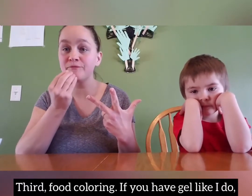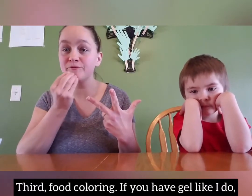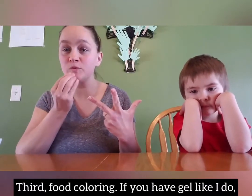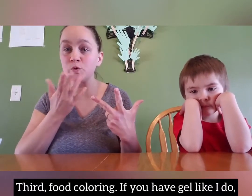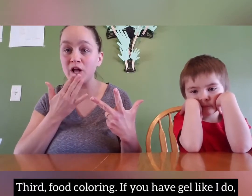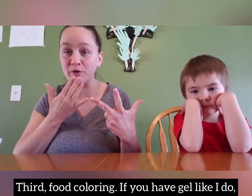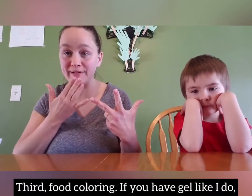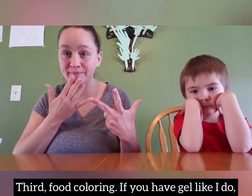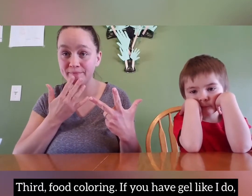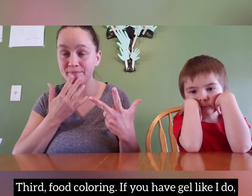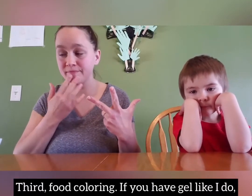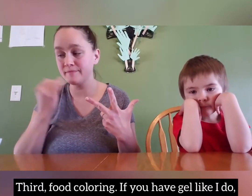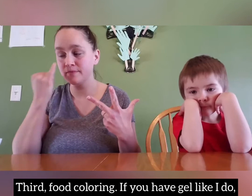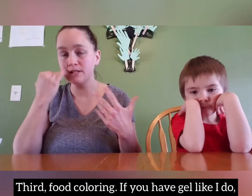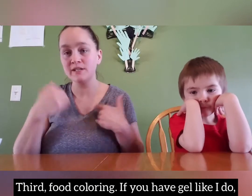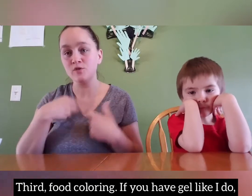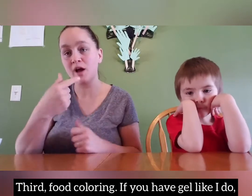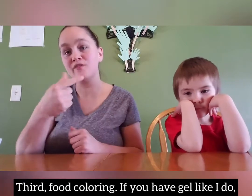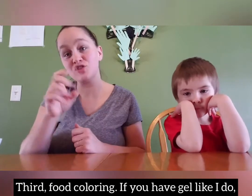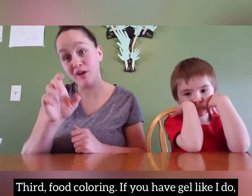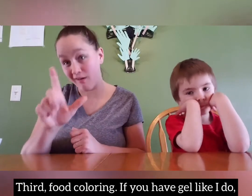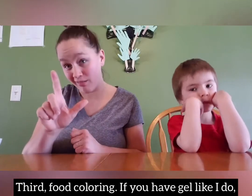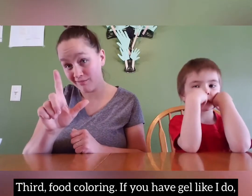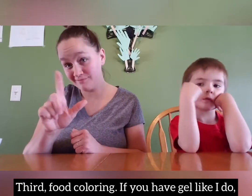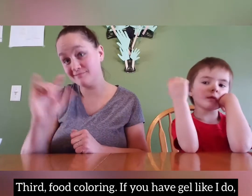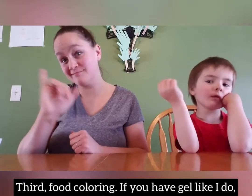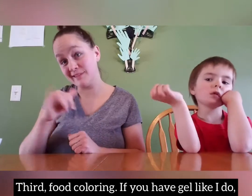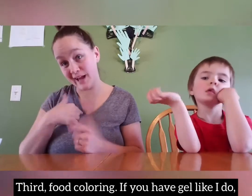food coloring. You have gel, like I do.